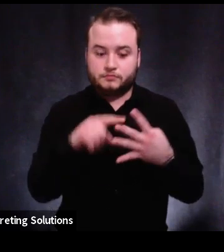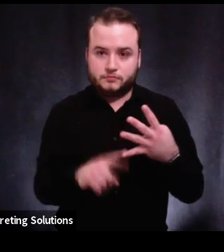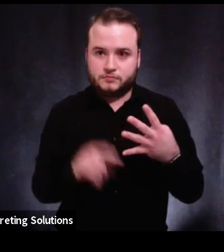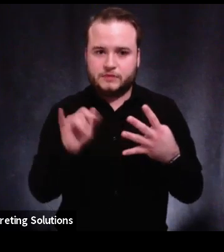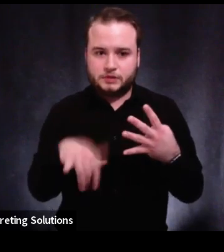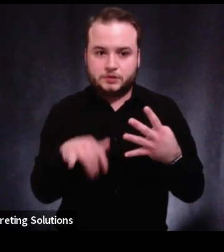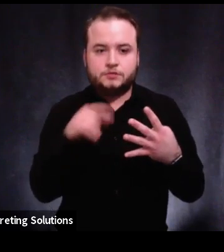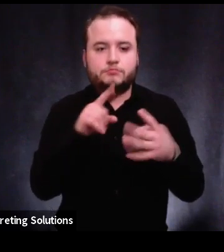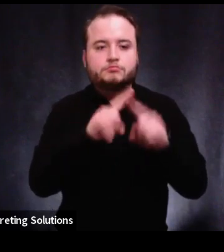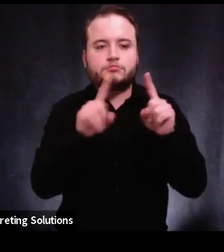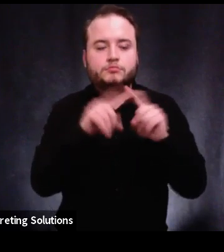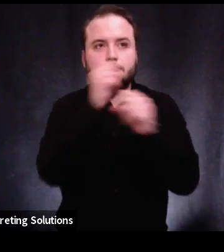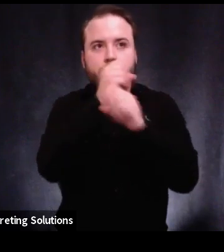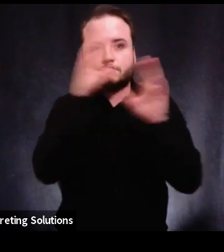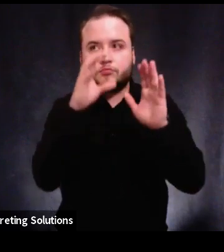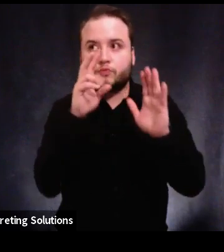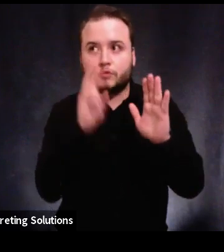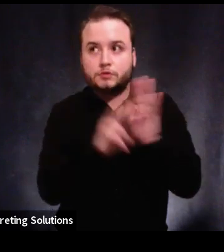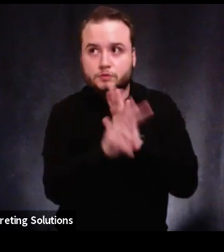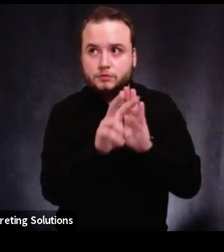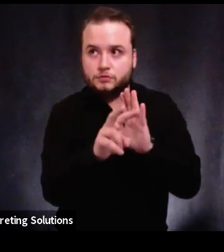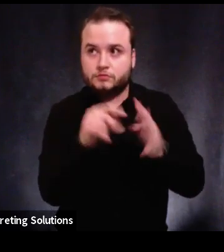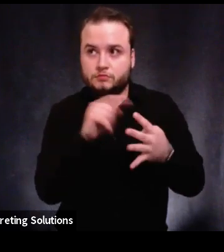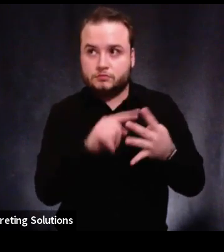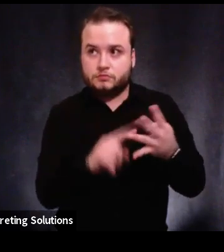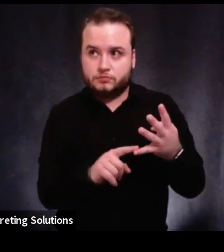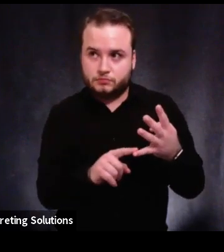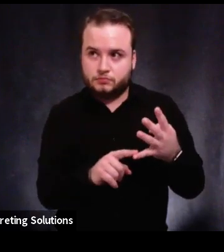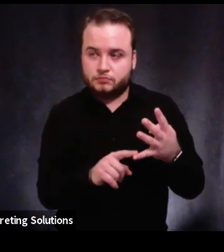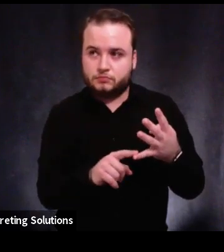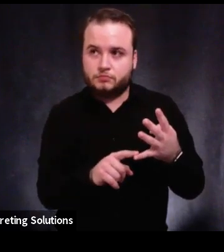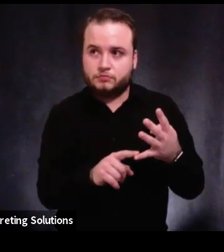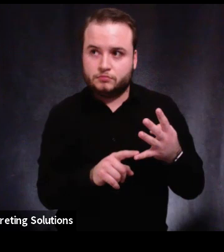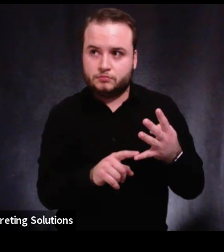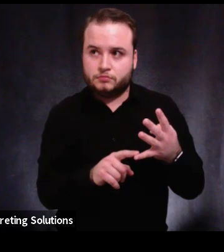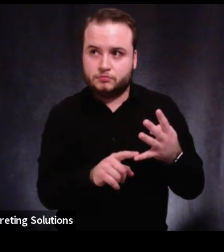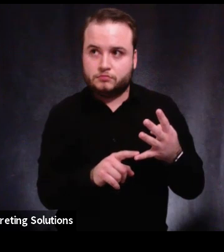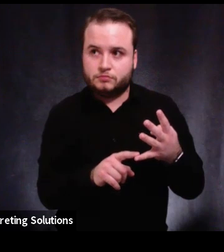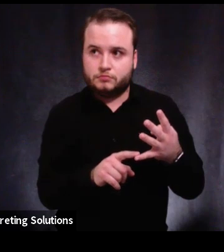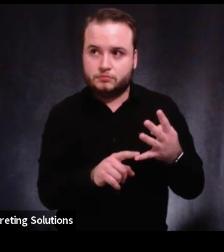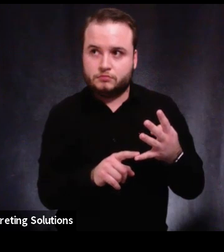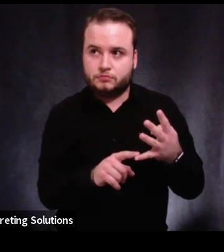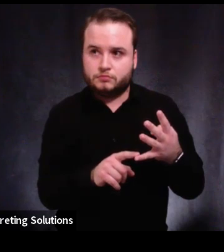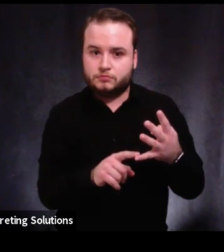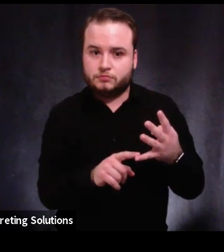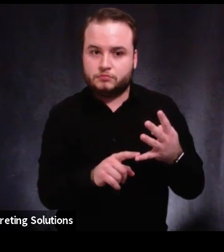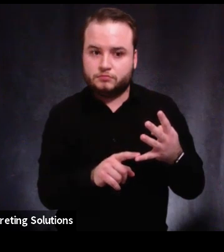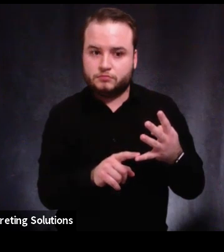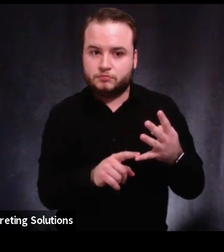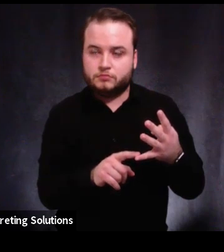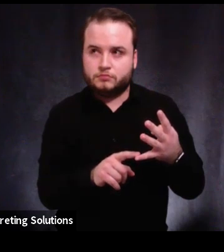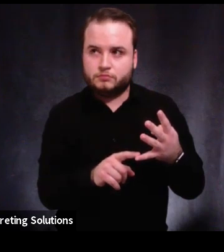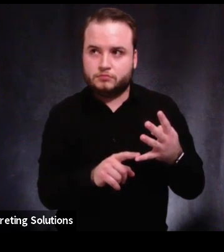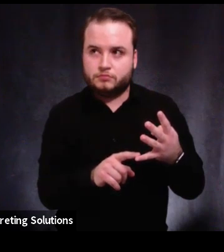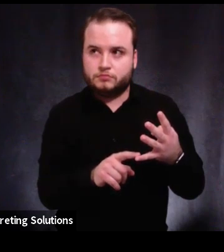in the graphs that you showed. Is that right? Because the deaths go farther out in time than the curves that you showed.